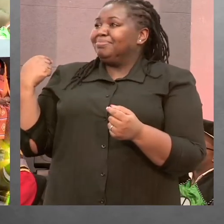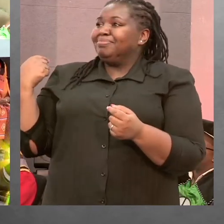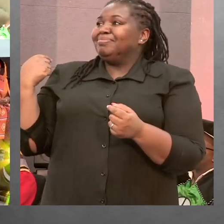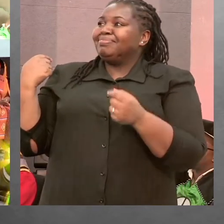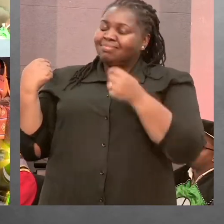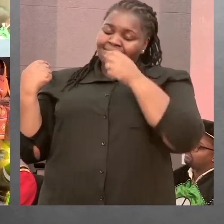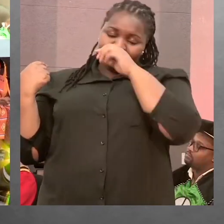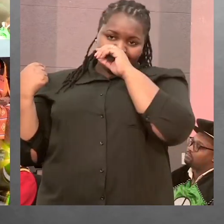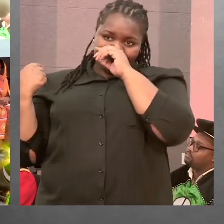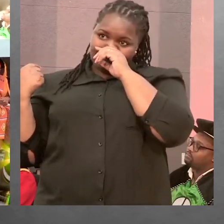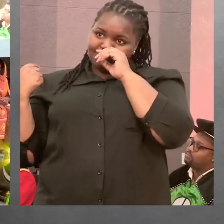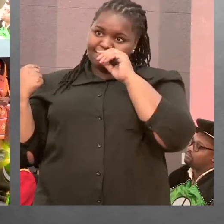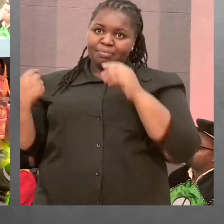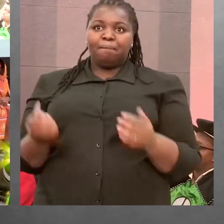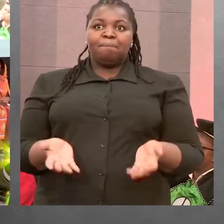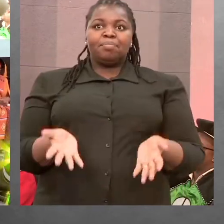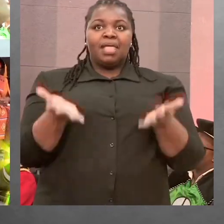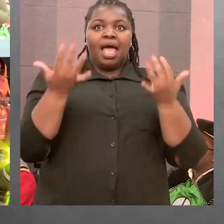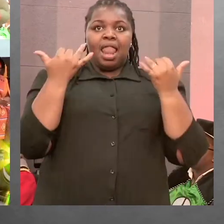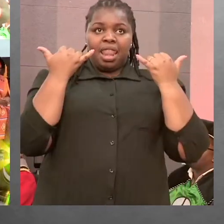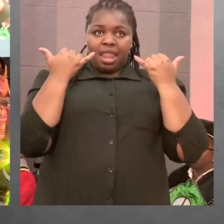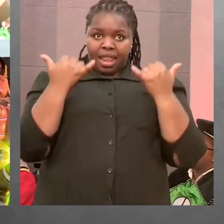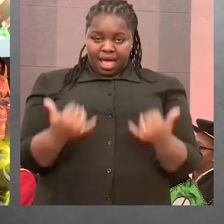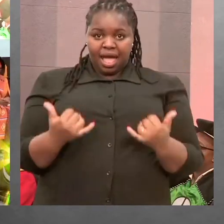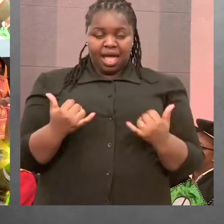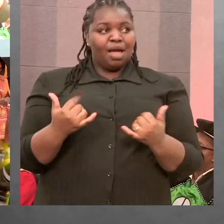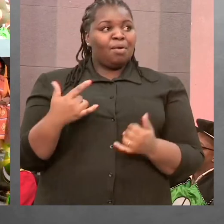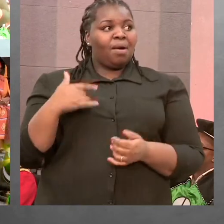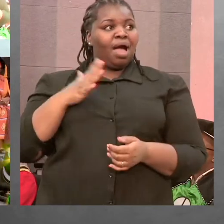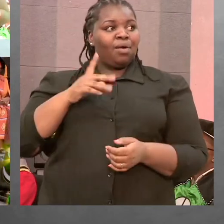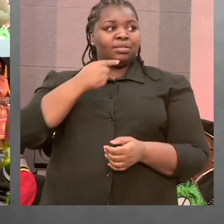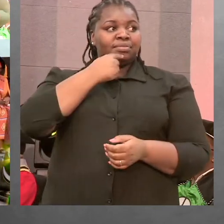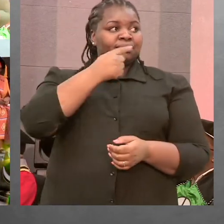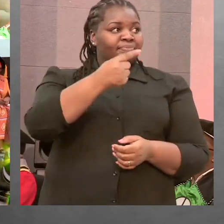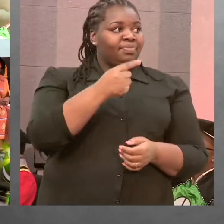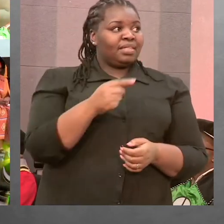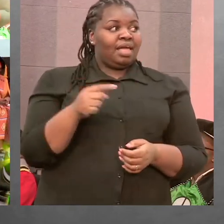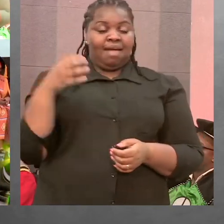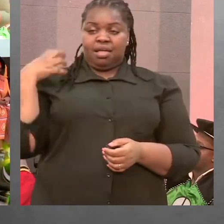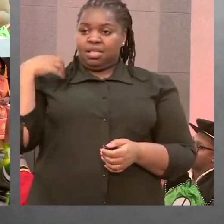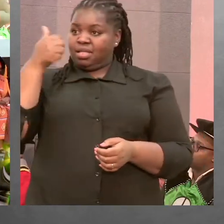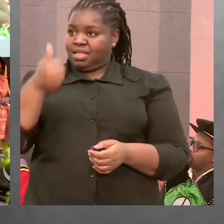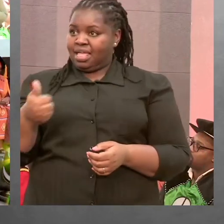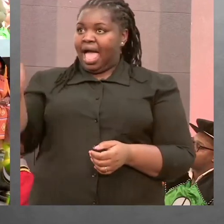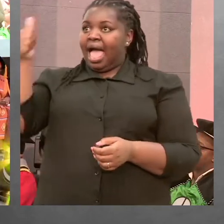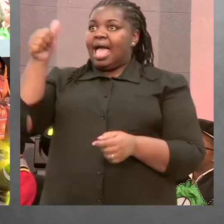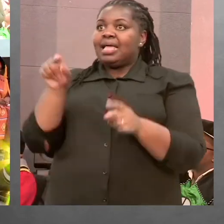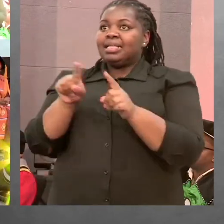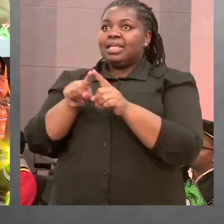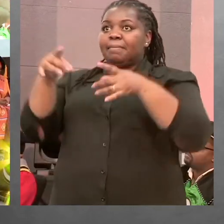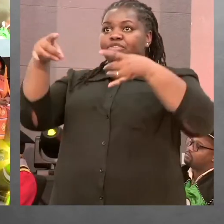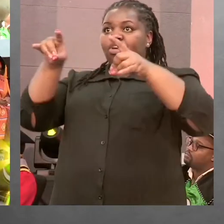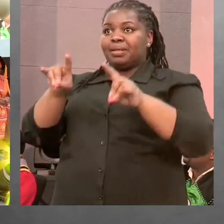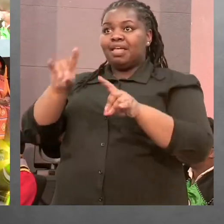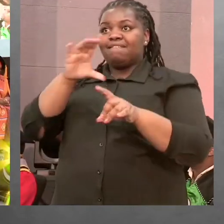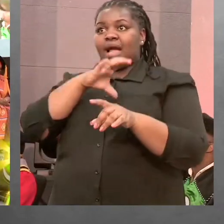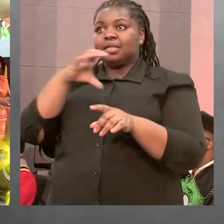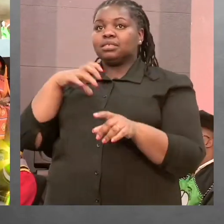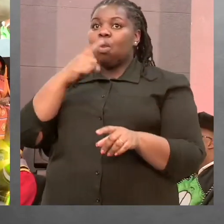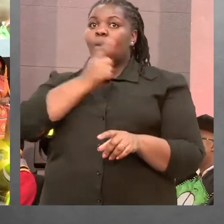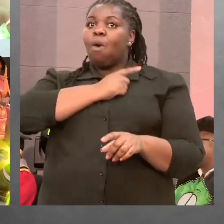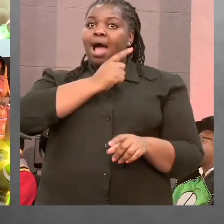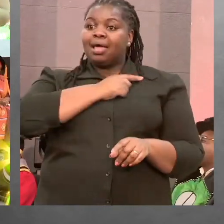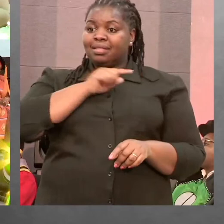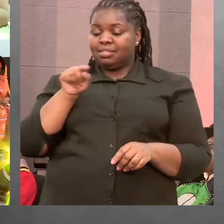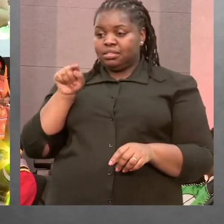Now, ndiyafuna ke VC and the Vice Chancellor and the Chairperson of the Council, because this is one